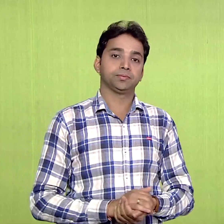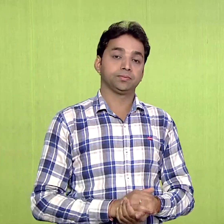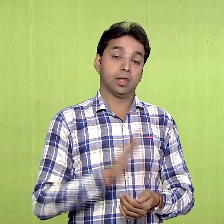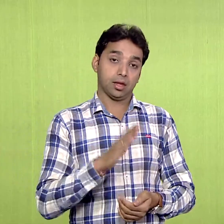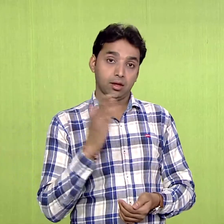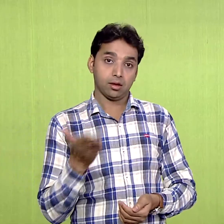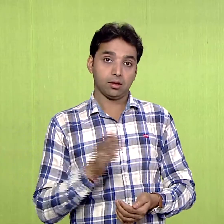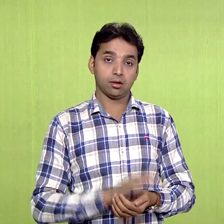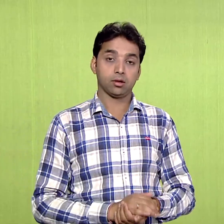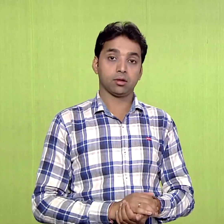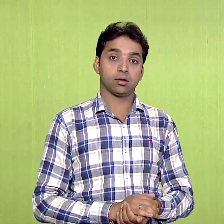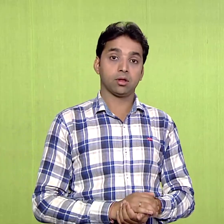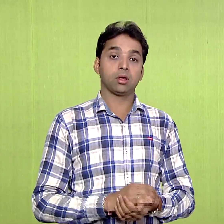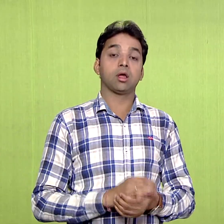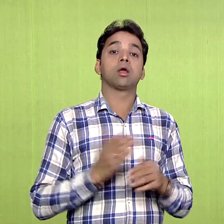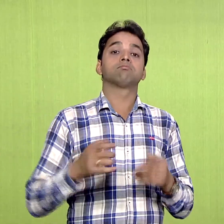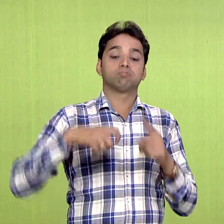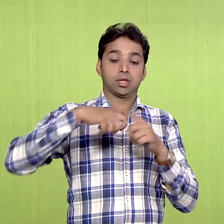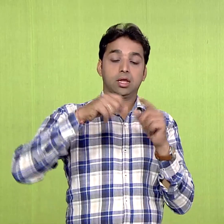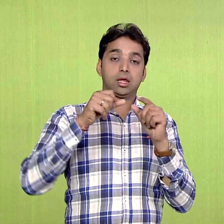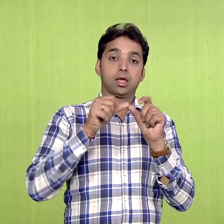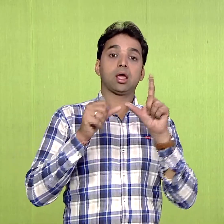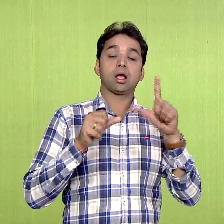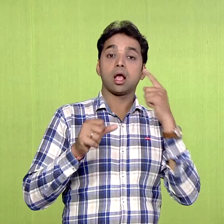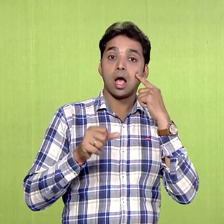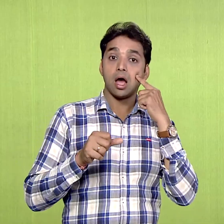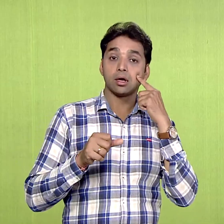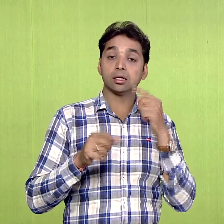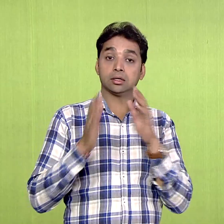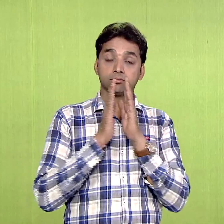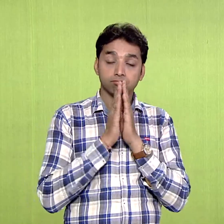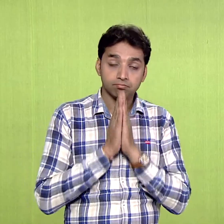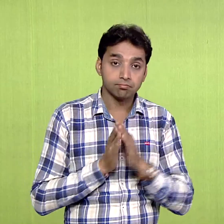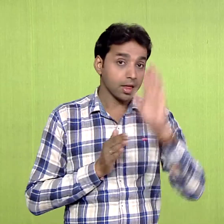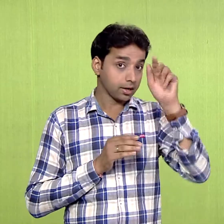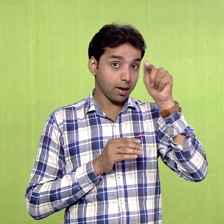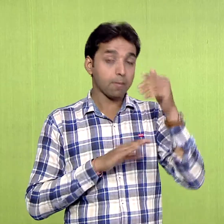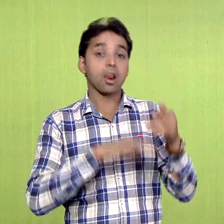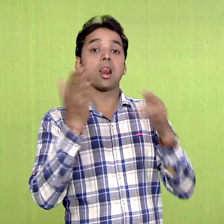and the Kali temple at Kalighat of Kolkata